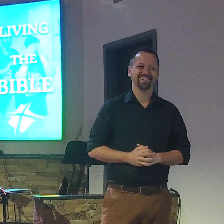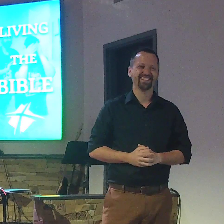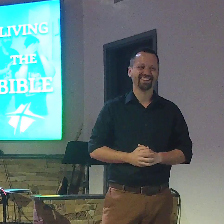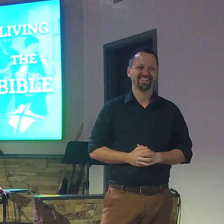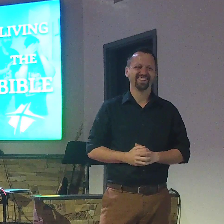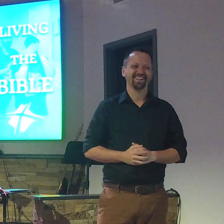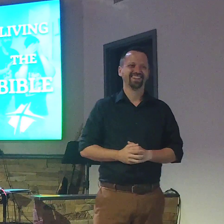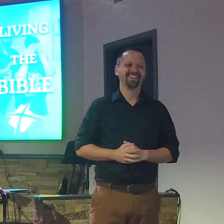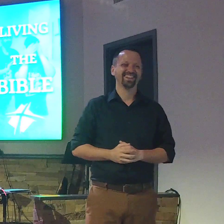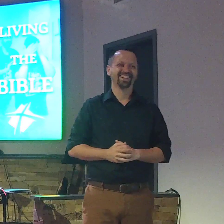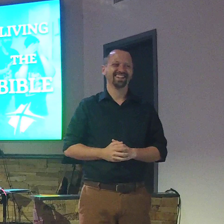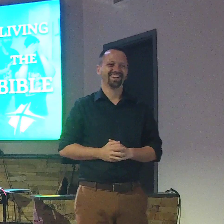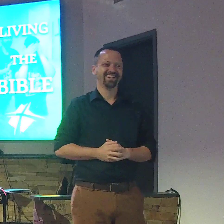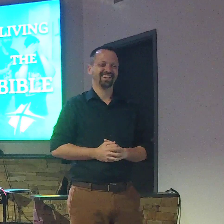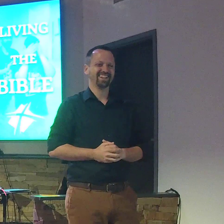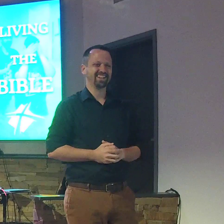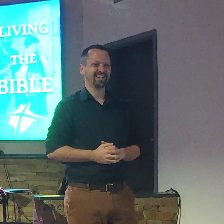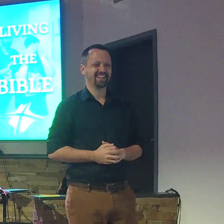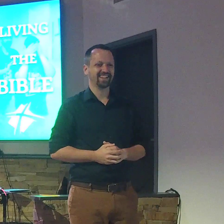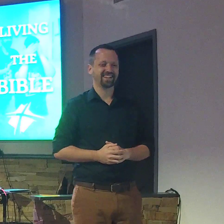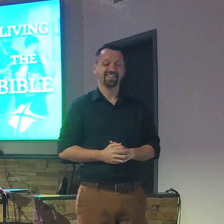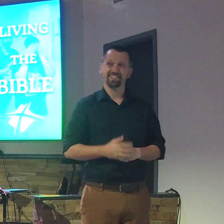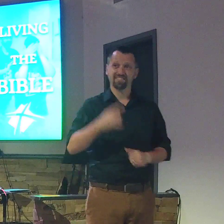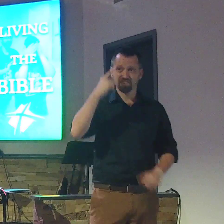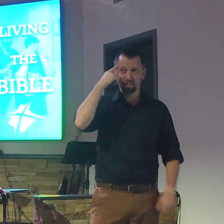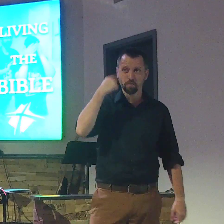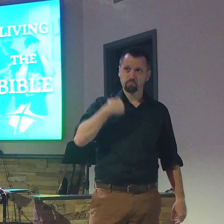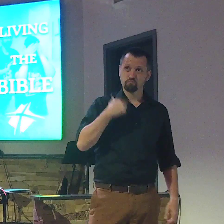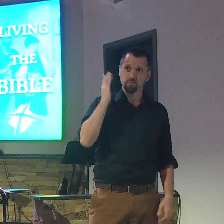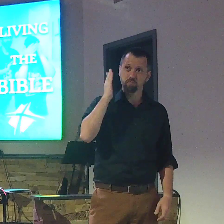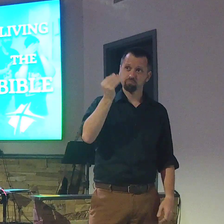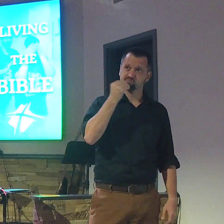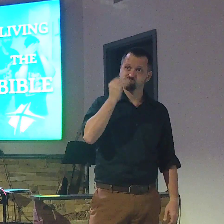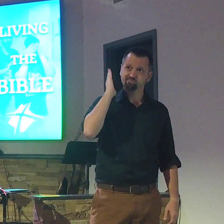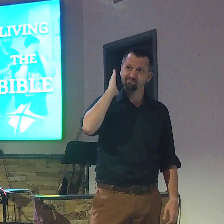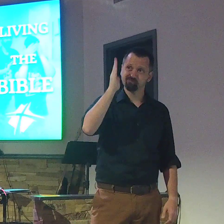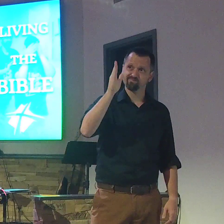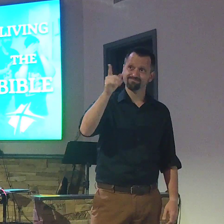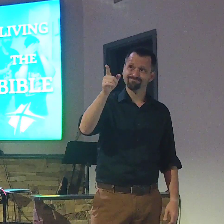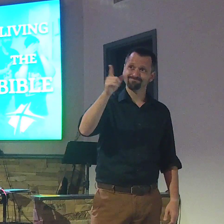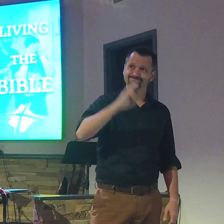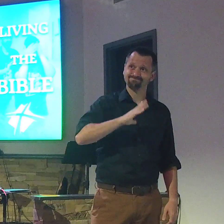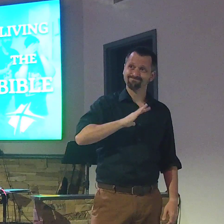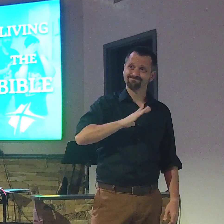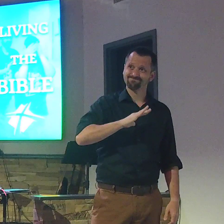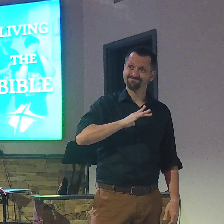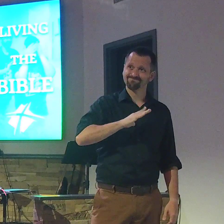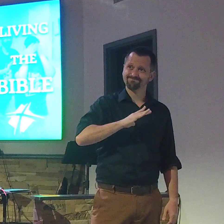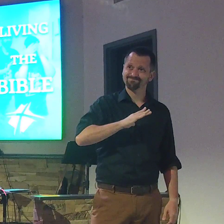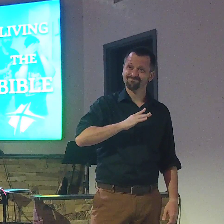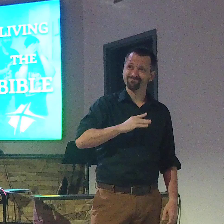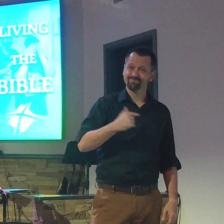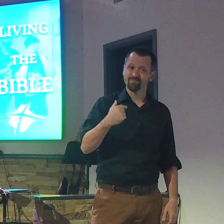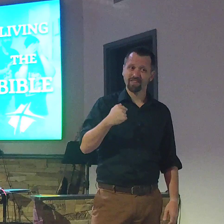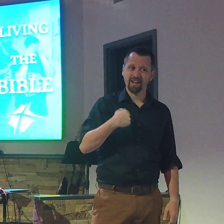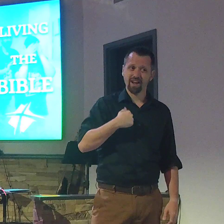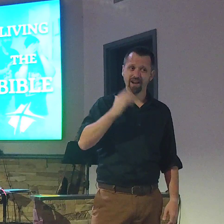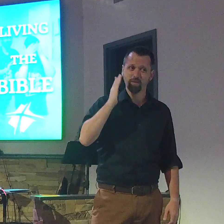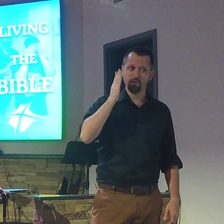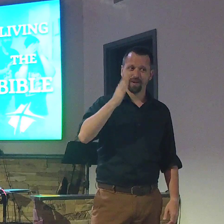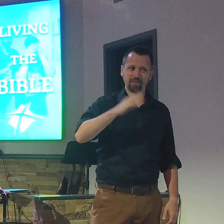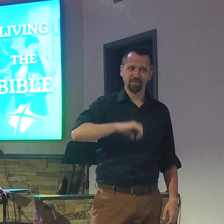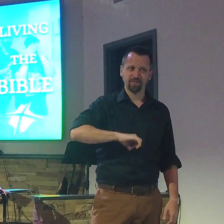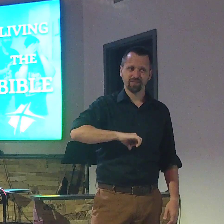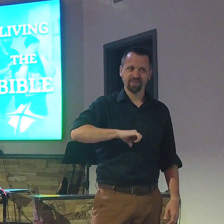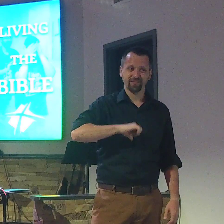I think I will eat of that fruit from that tree. I will. Pride.